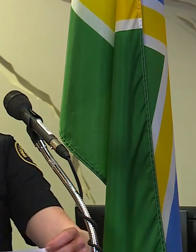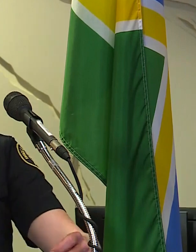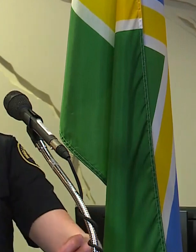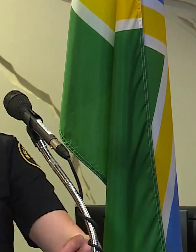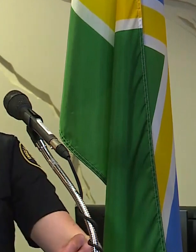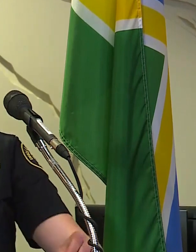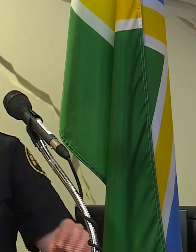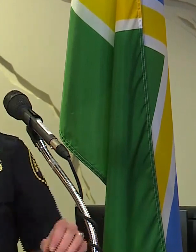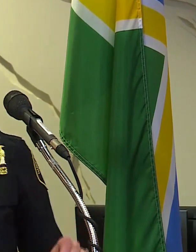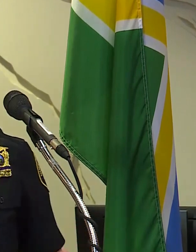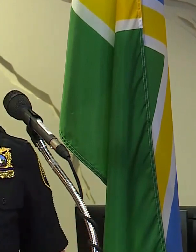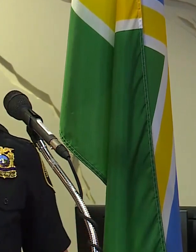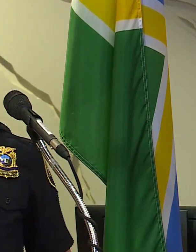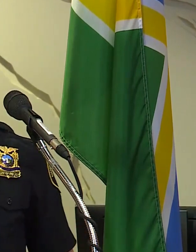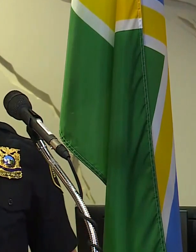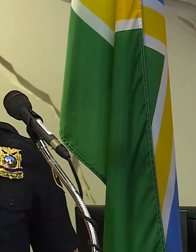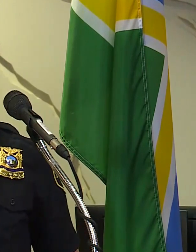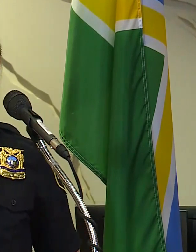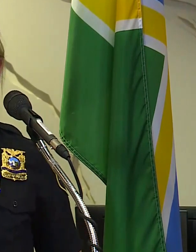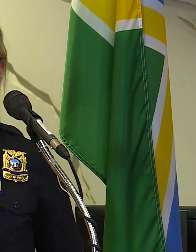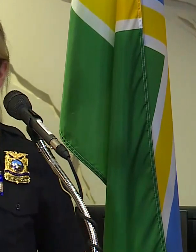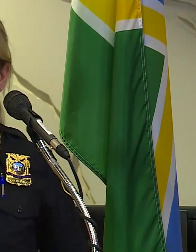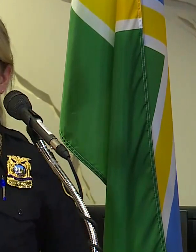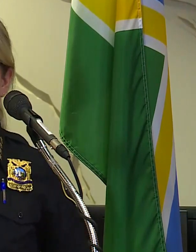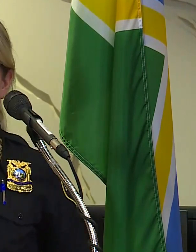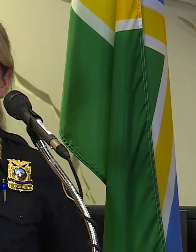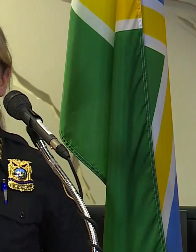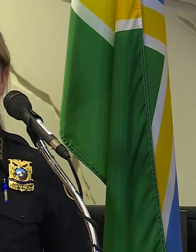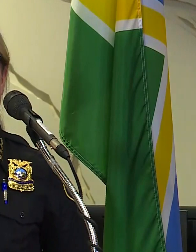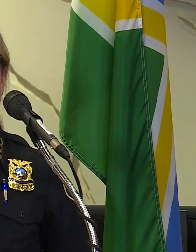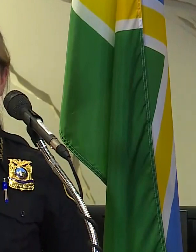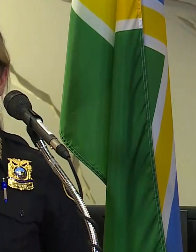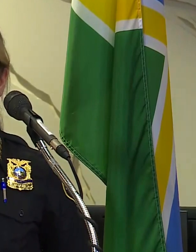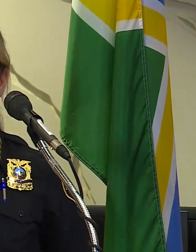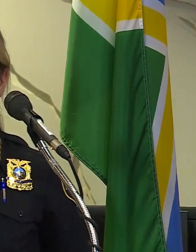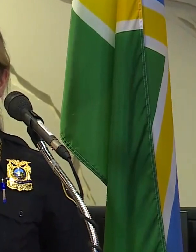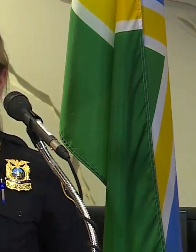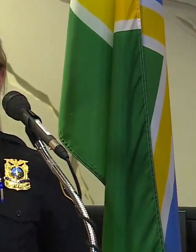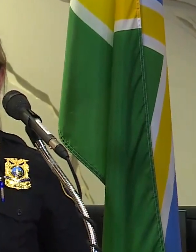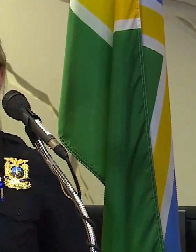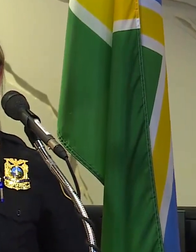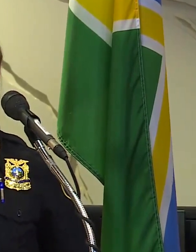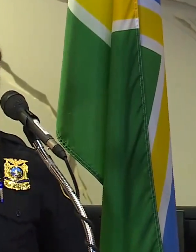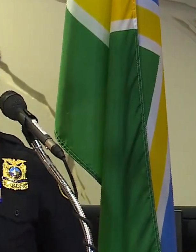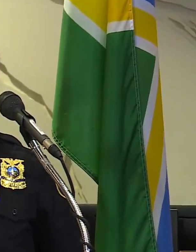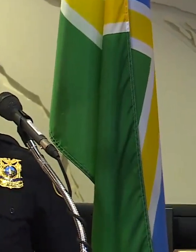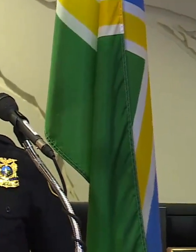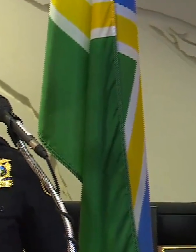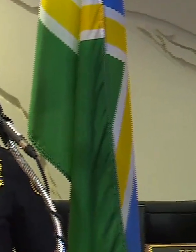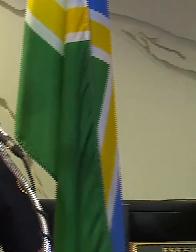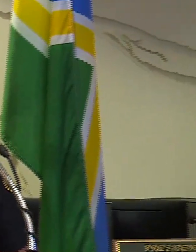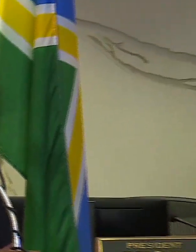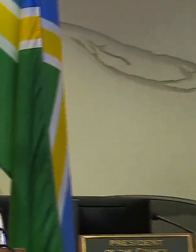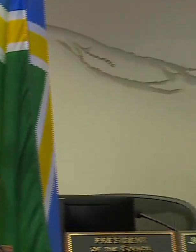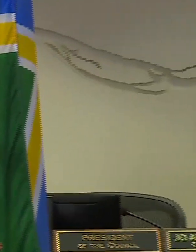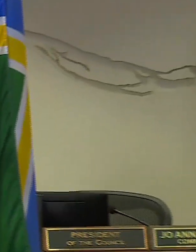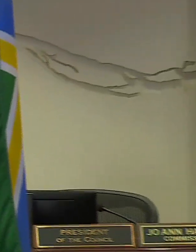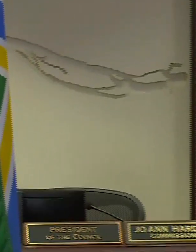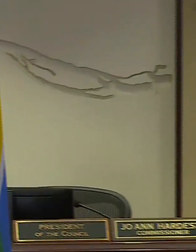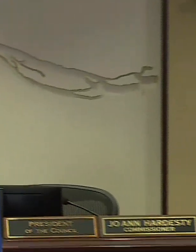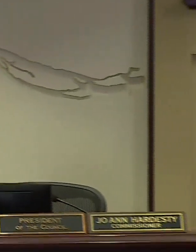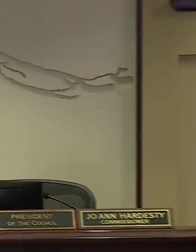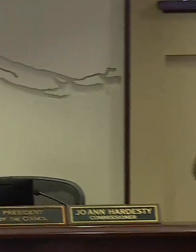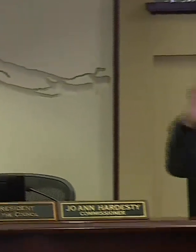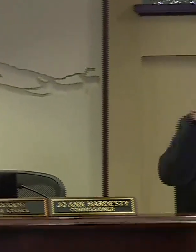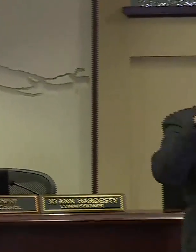and brought in additional resources. The crowds were smaller than the previous night, and police encountered smaller groups of people splintering off. Despite this,